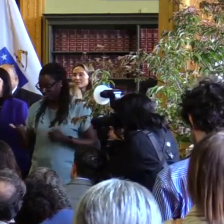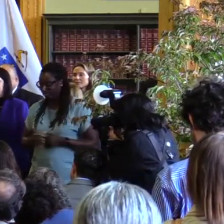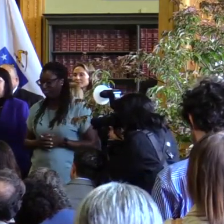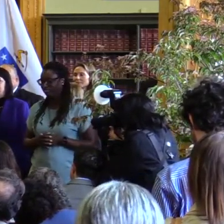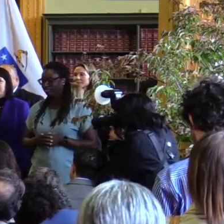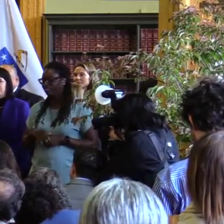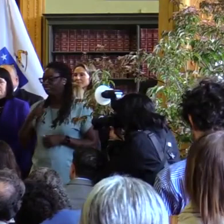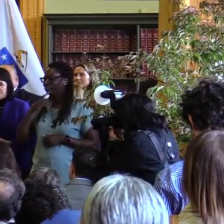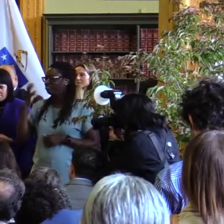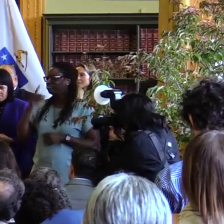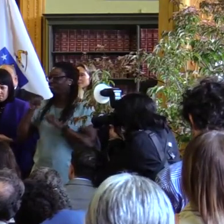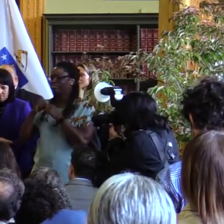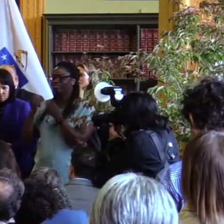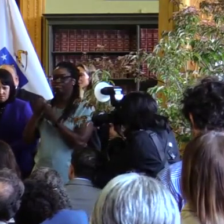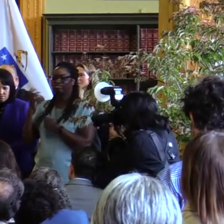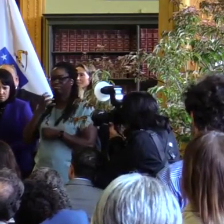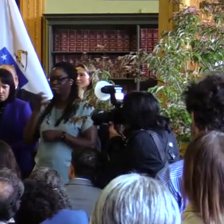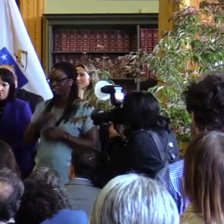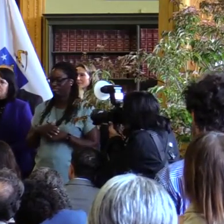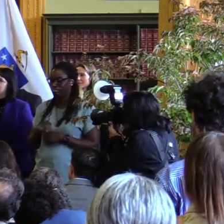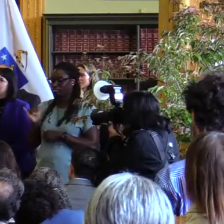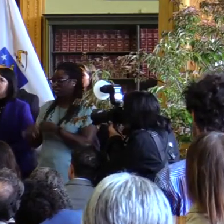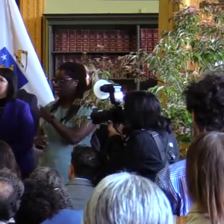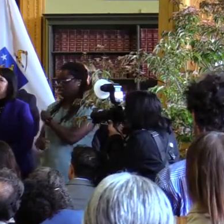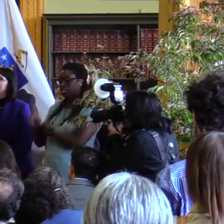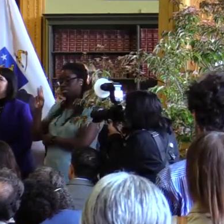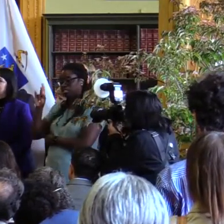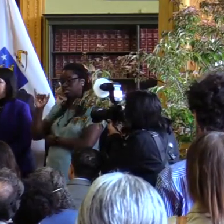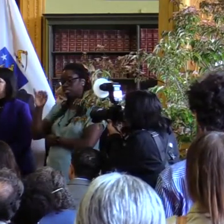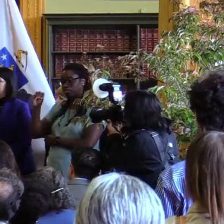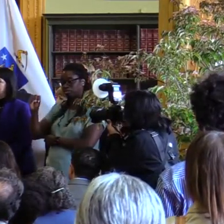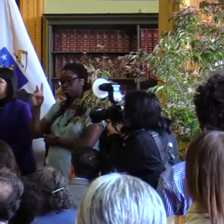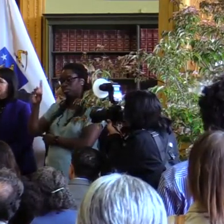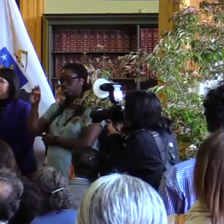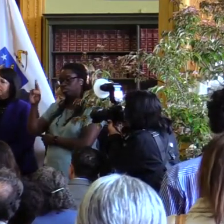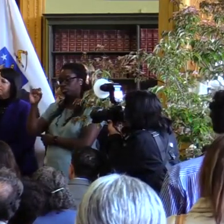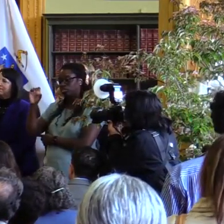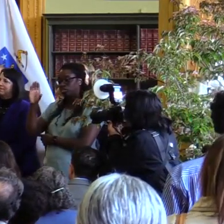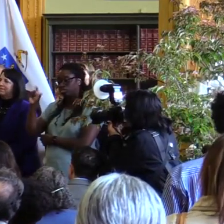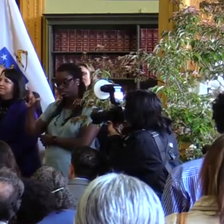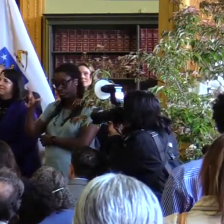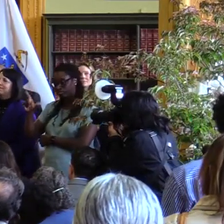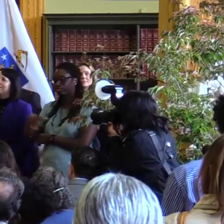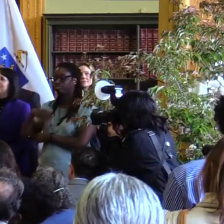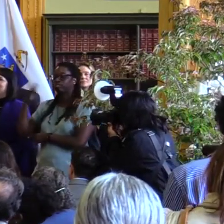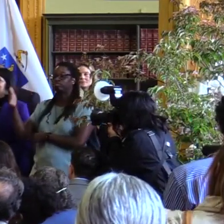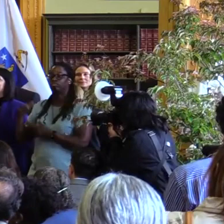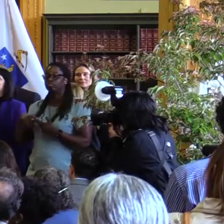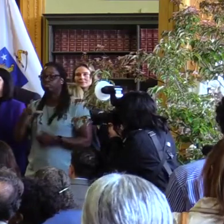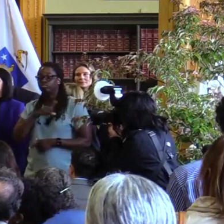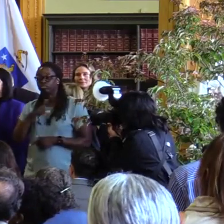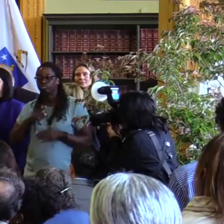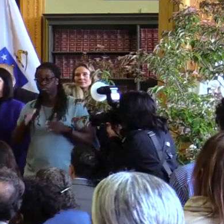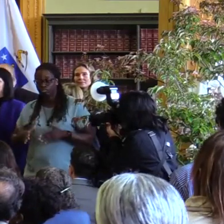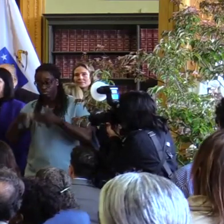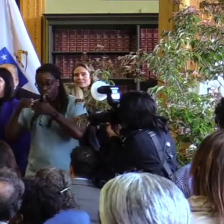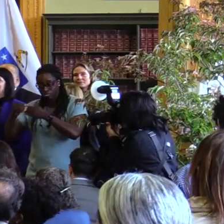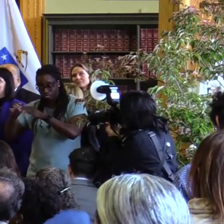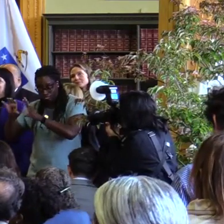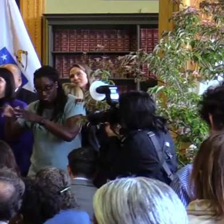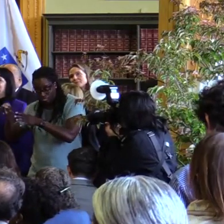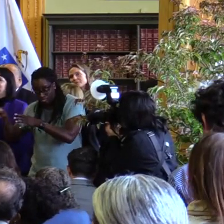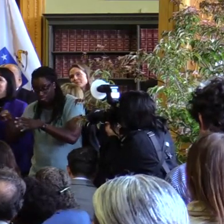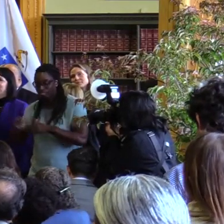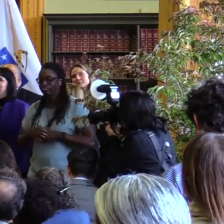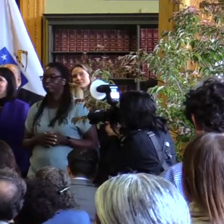and your Lieutenant Governor Kim Driscoll, our legislative leadership, who are here today. So many folks are here from the legislature. You'll